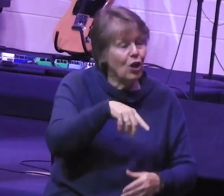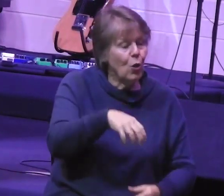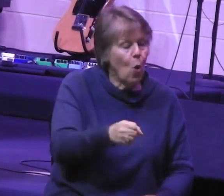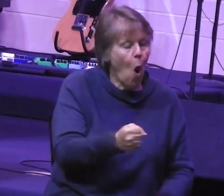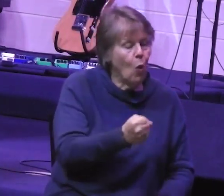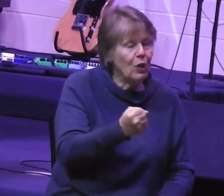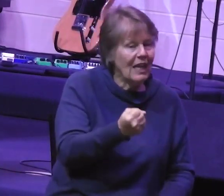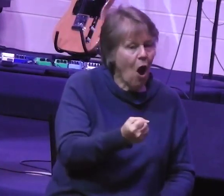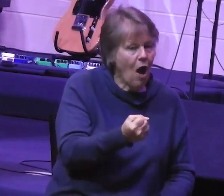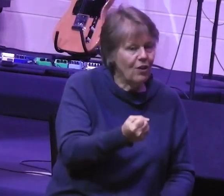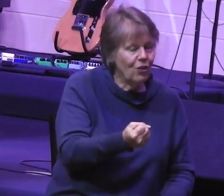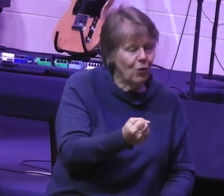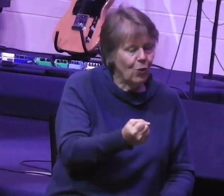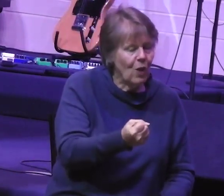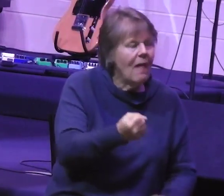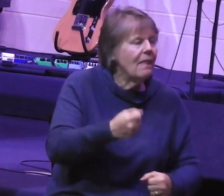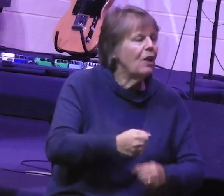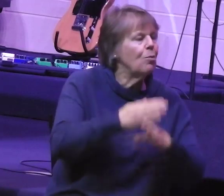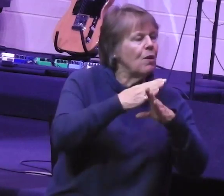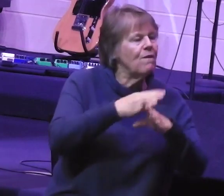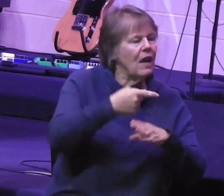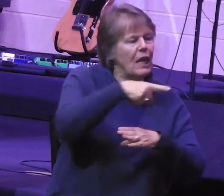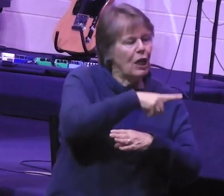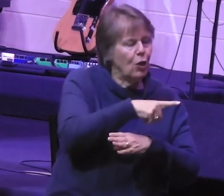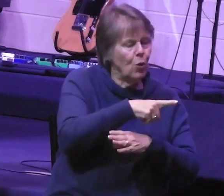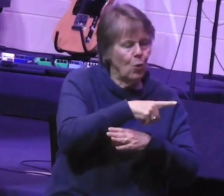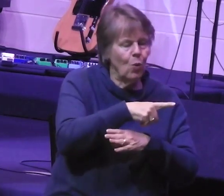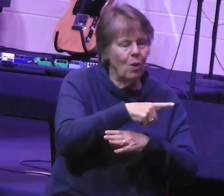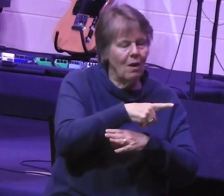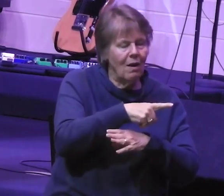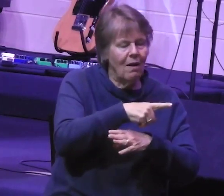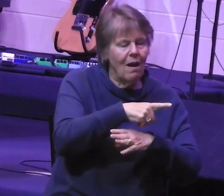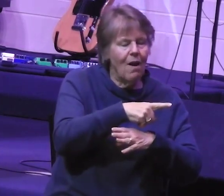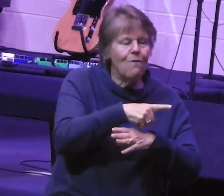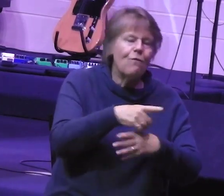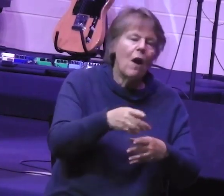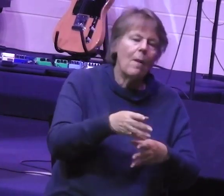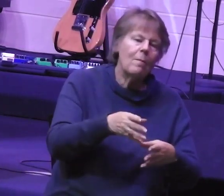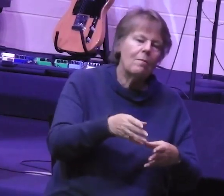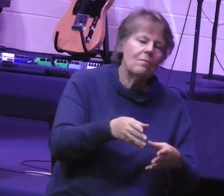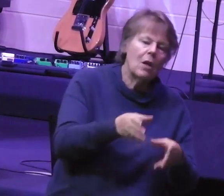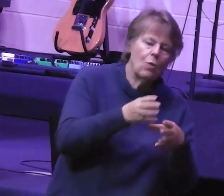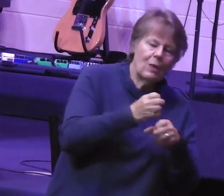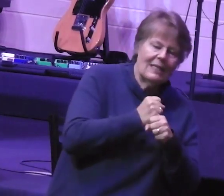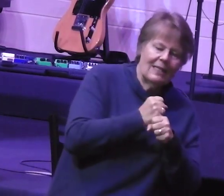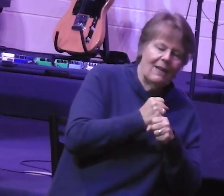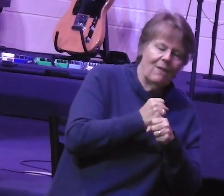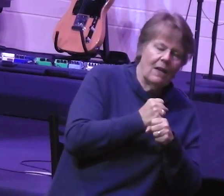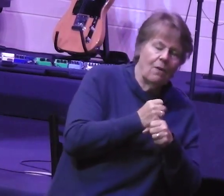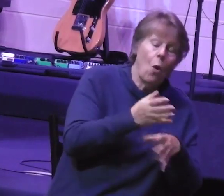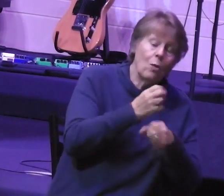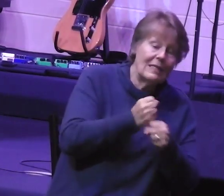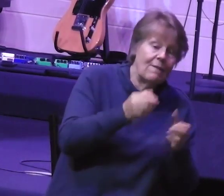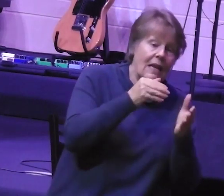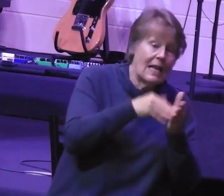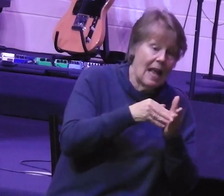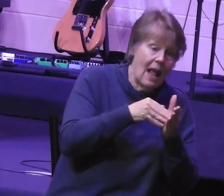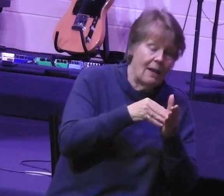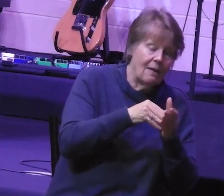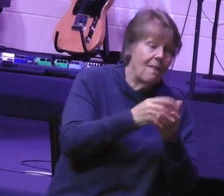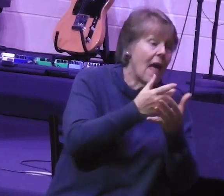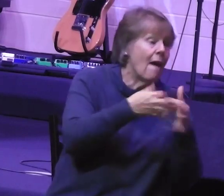from maybe receiving again, the free gift that God